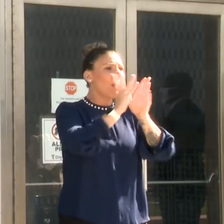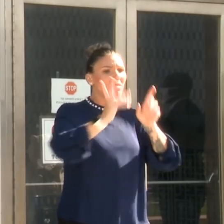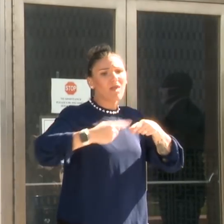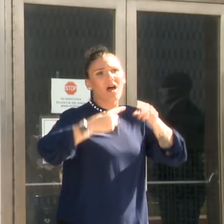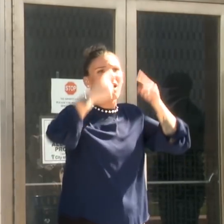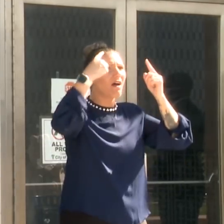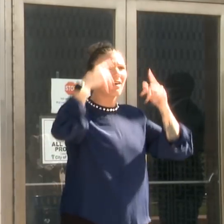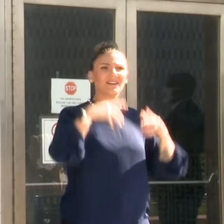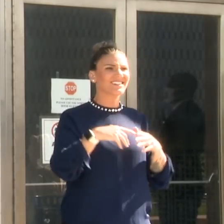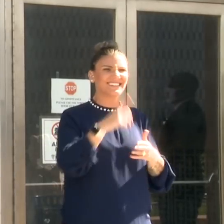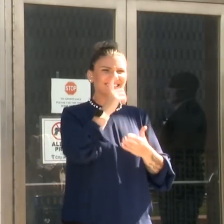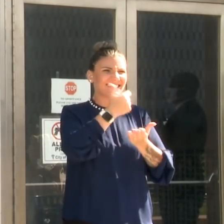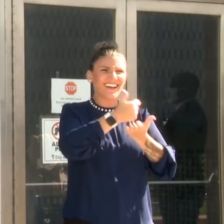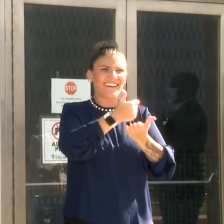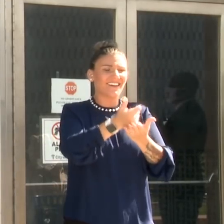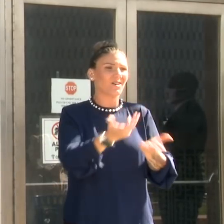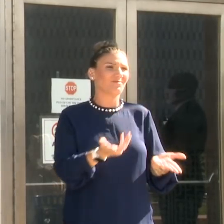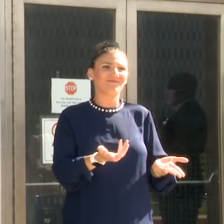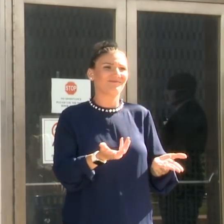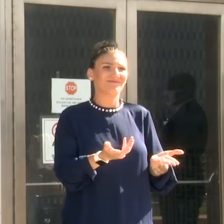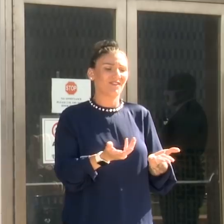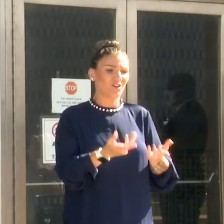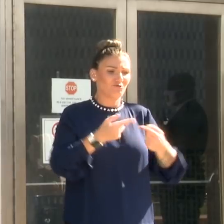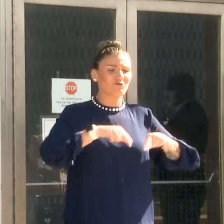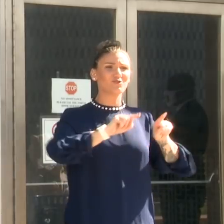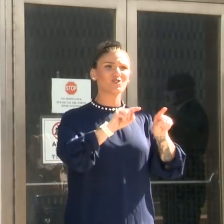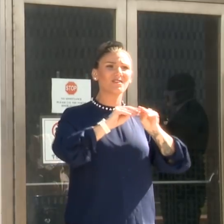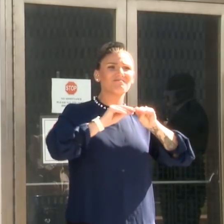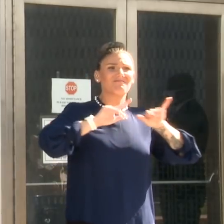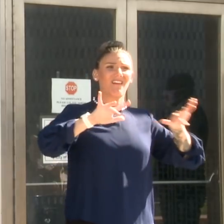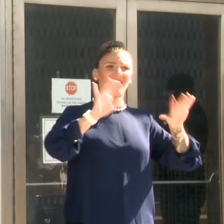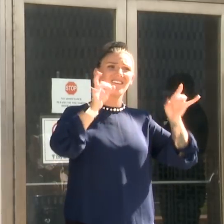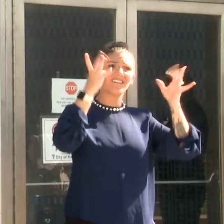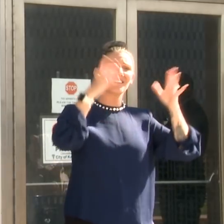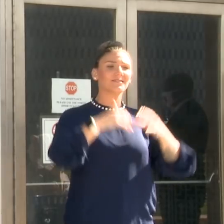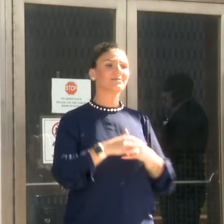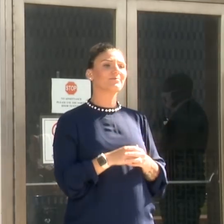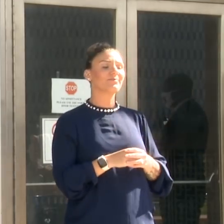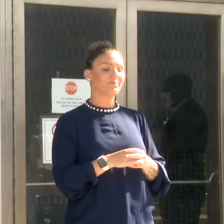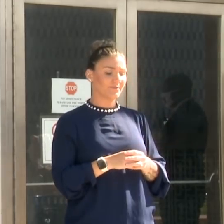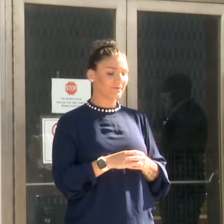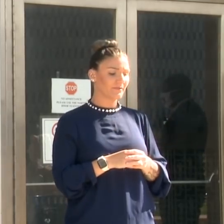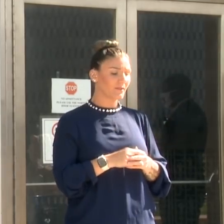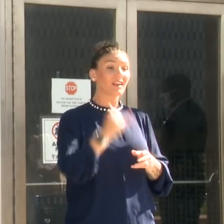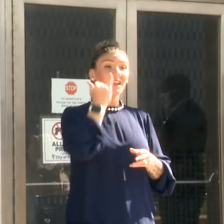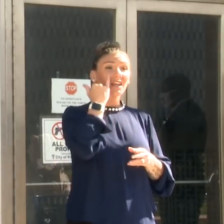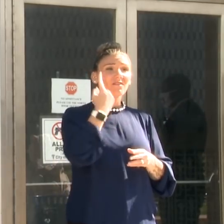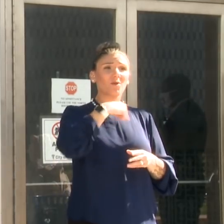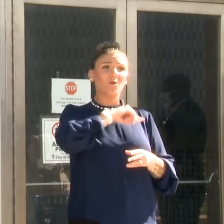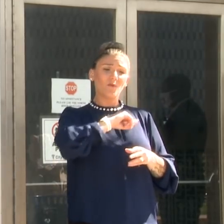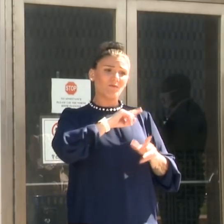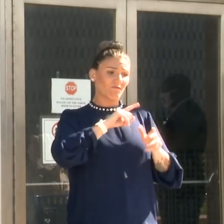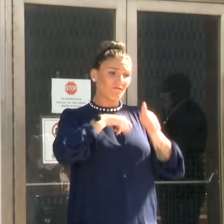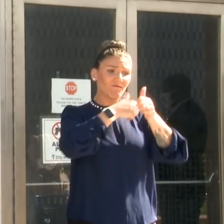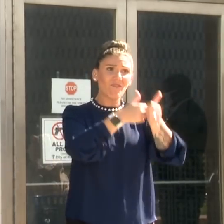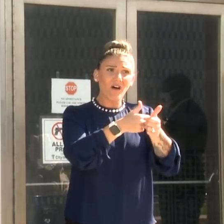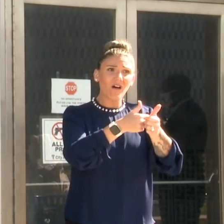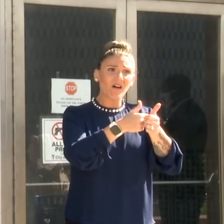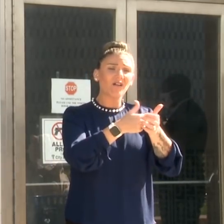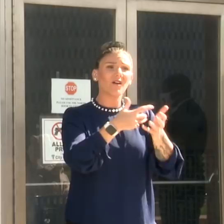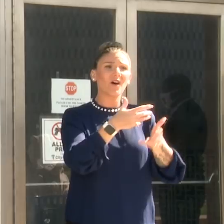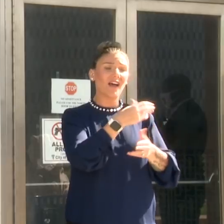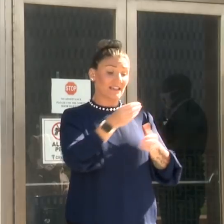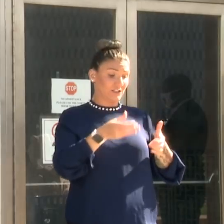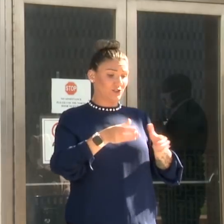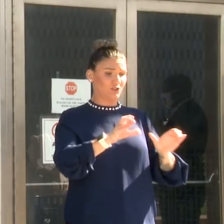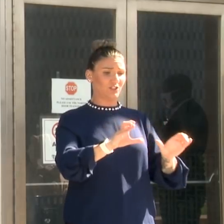folks. That's not helpful in this outbreak. If we do this, the chances that